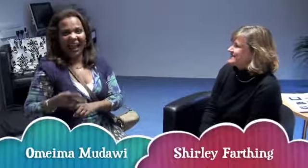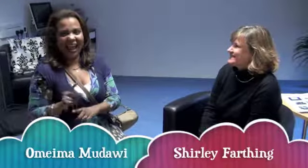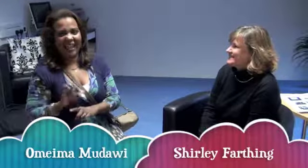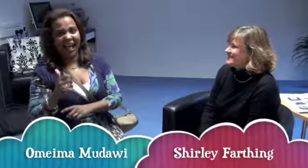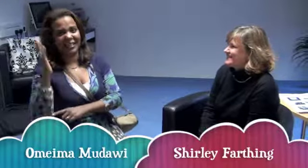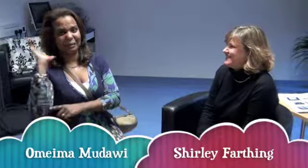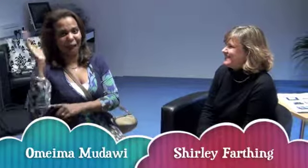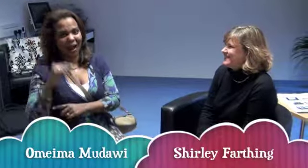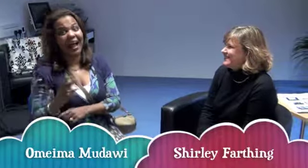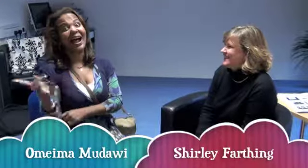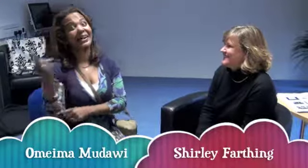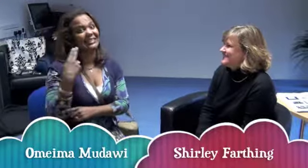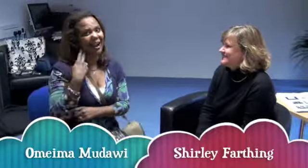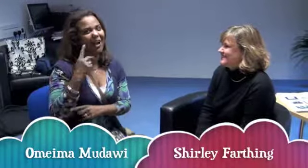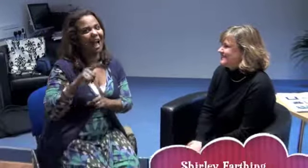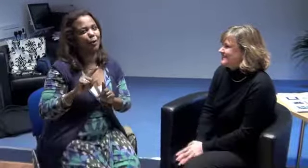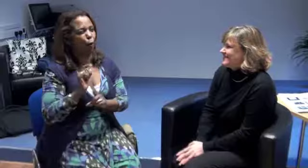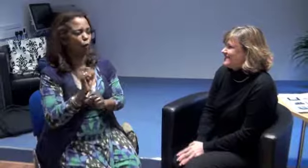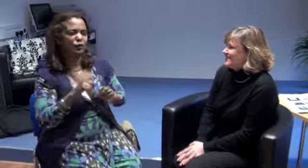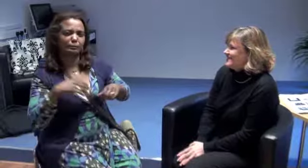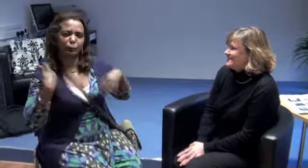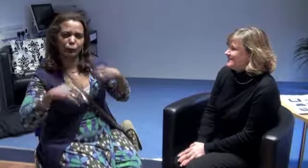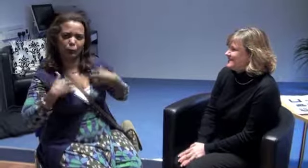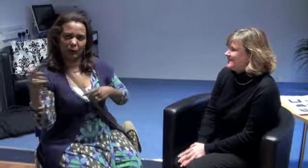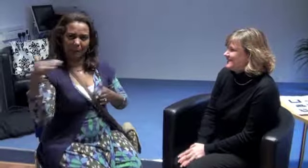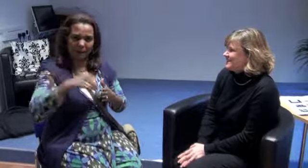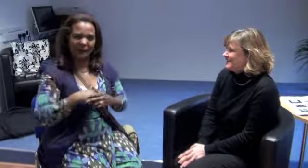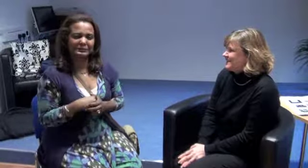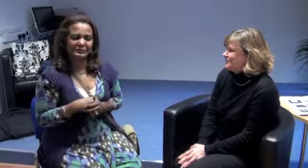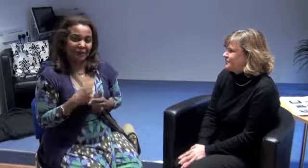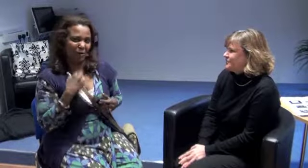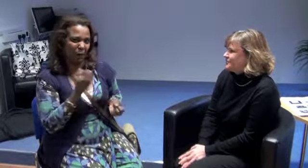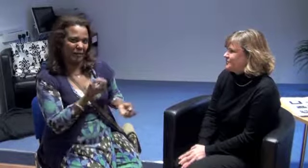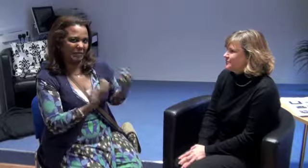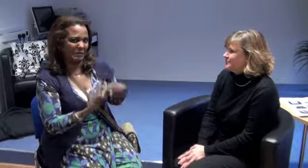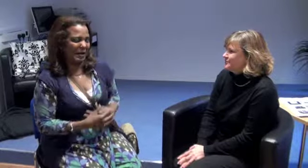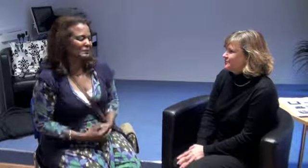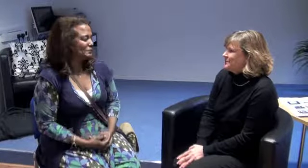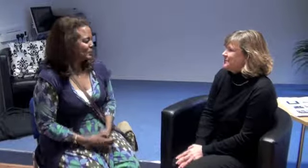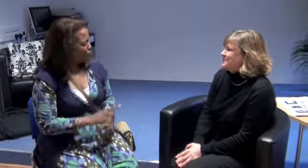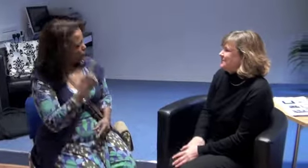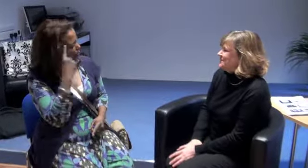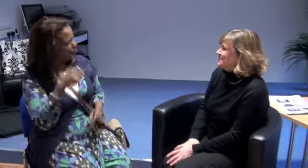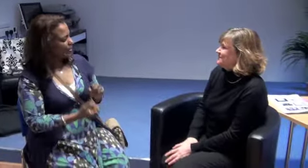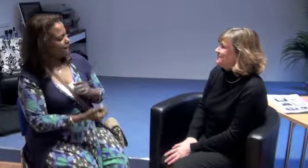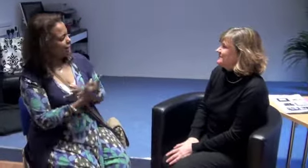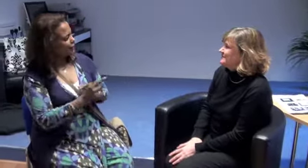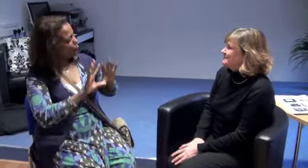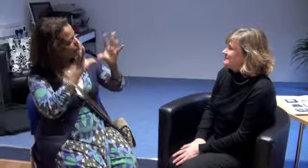So, before we go to our last speaker, let's speak to one of our deaf participants and ask for her views of the day. So,